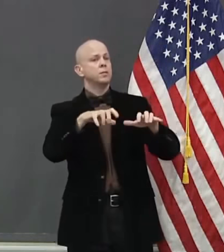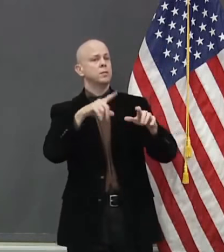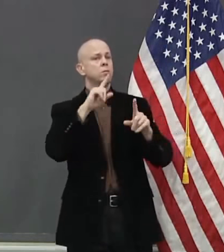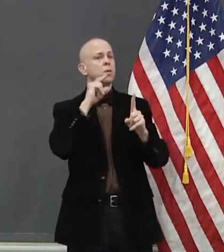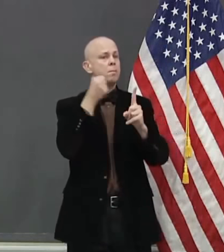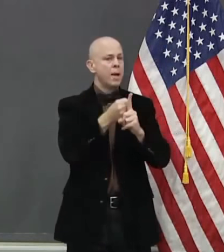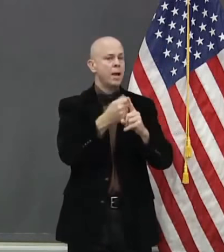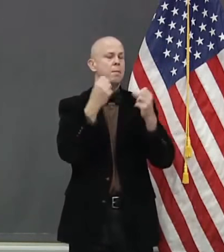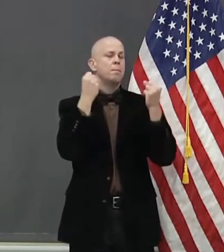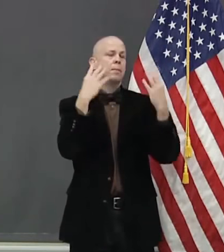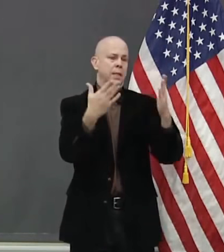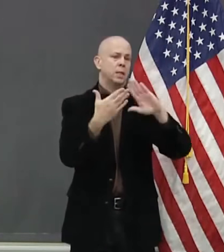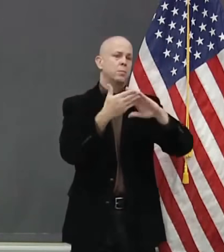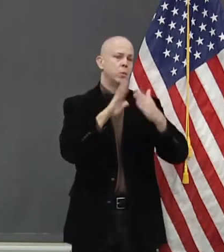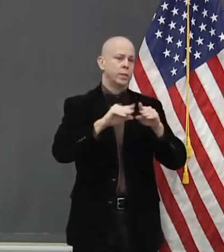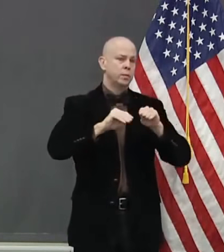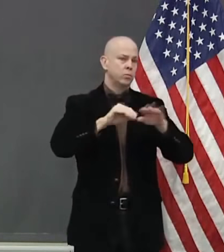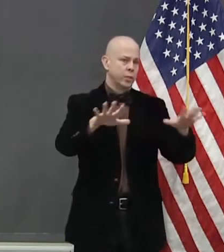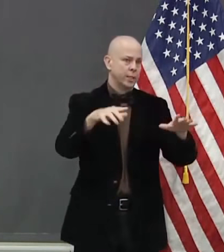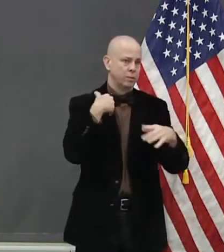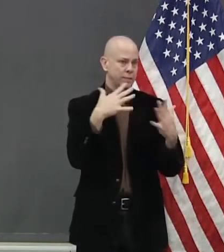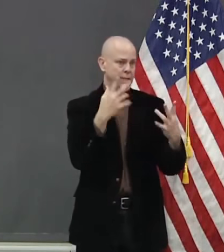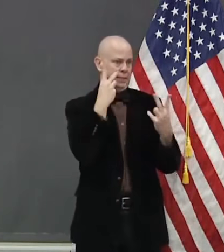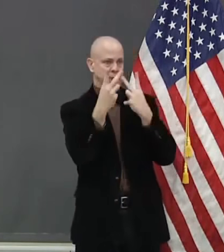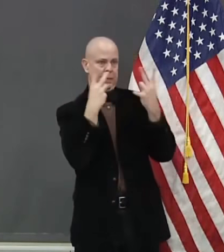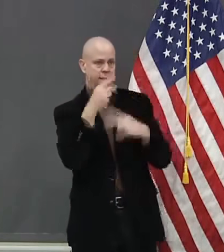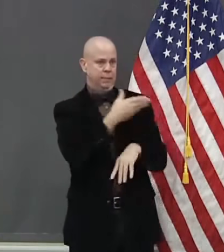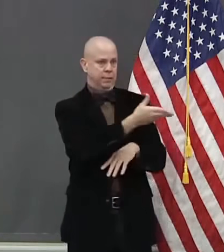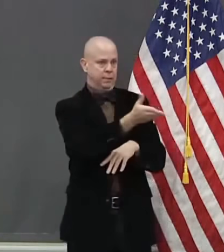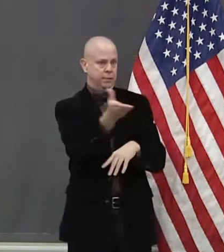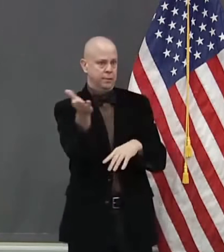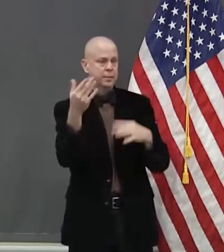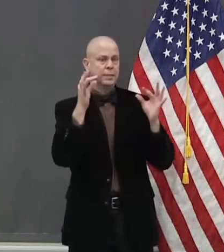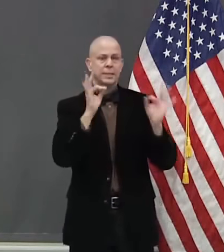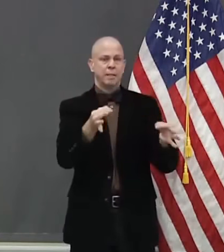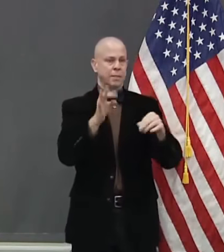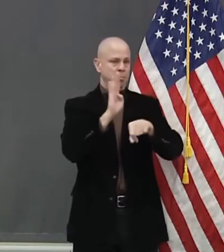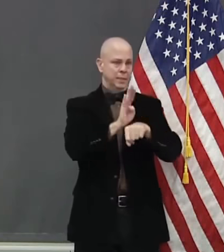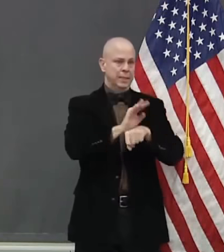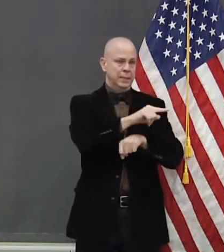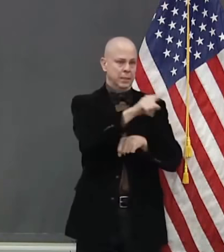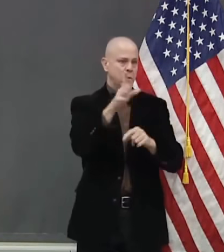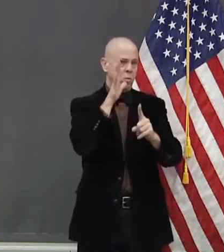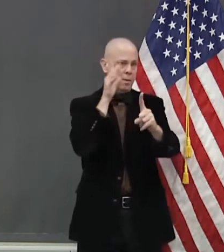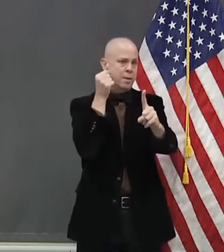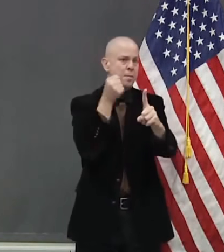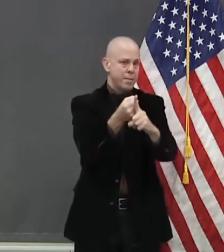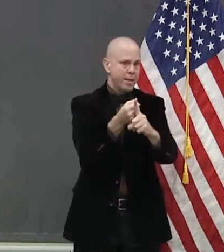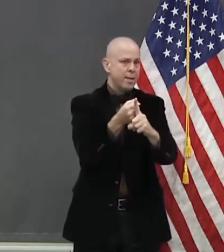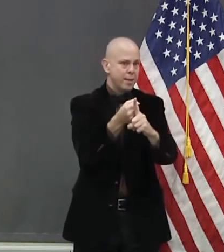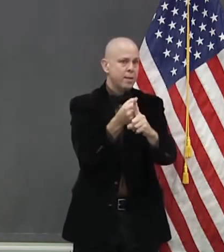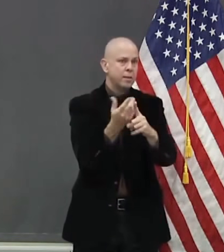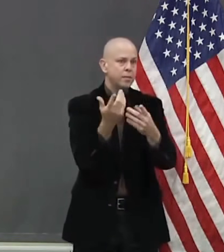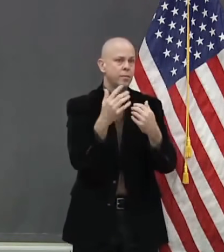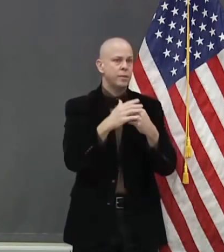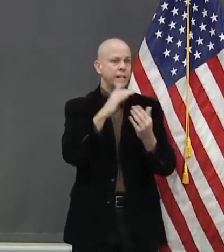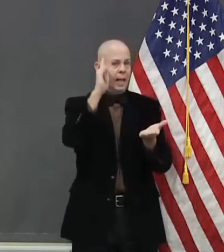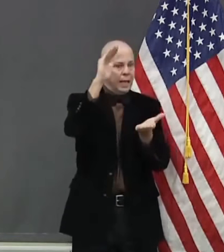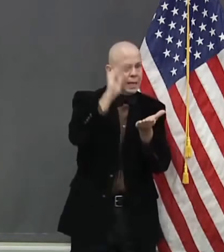community spread we are seeing. Certainly businesses are impacted because we are reducing